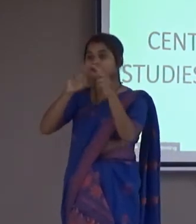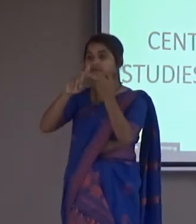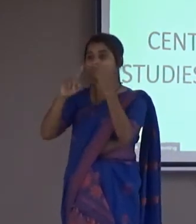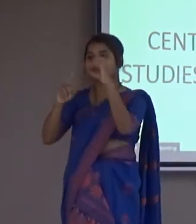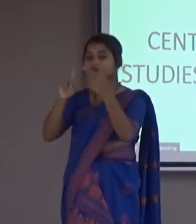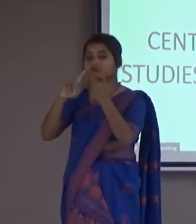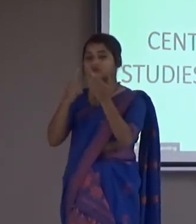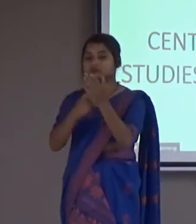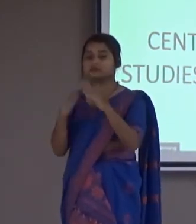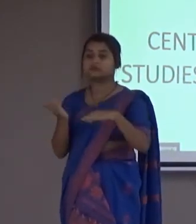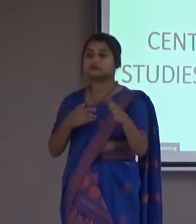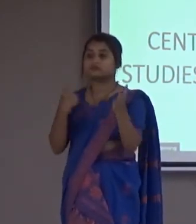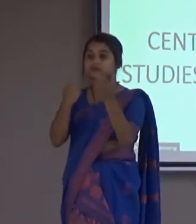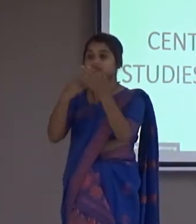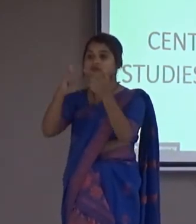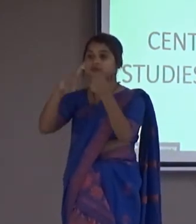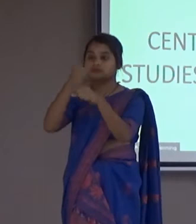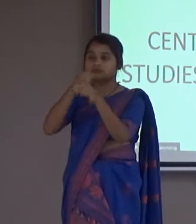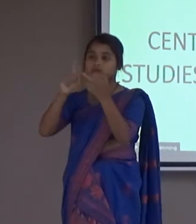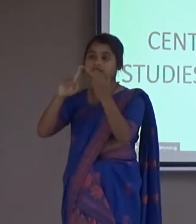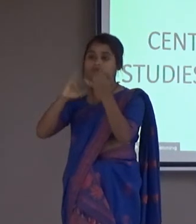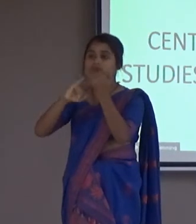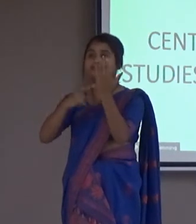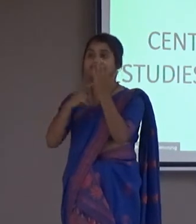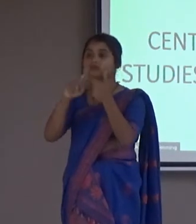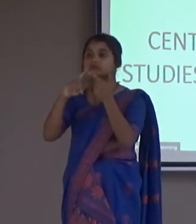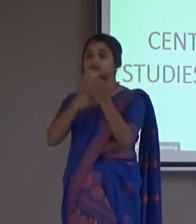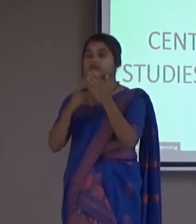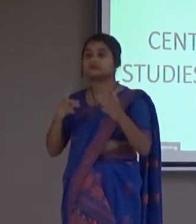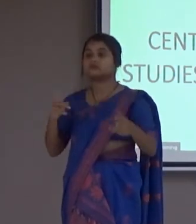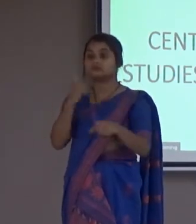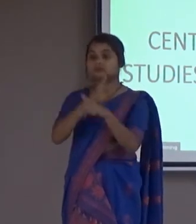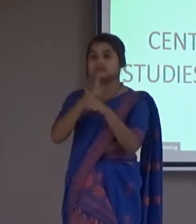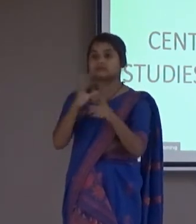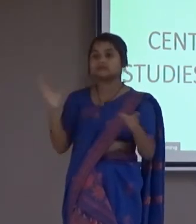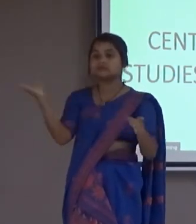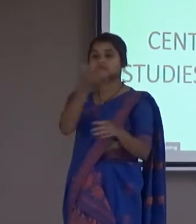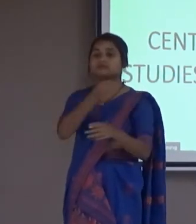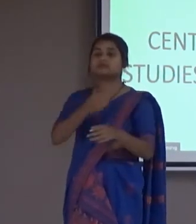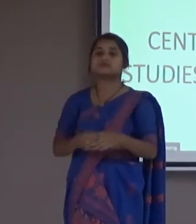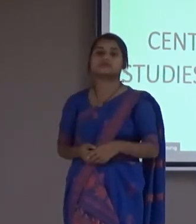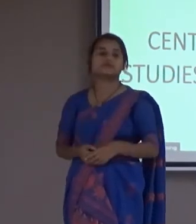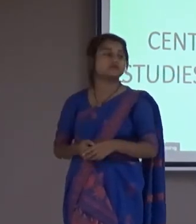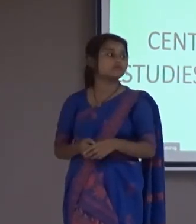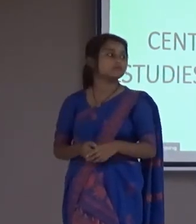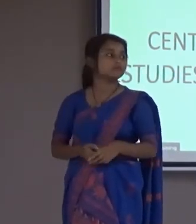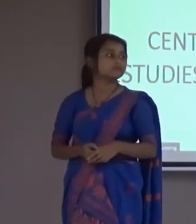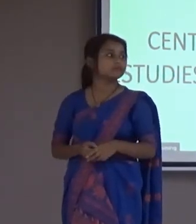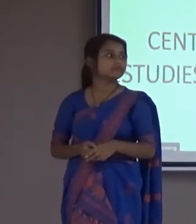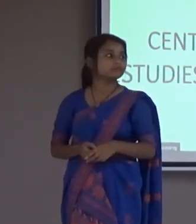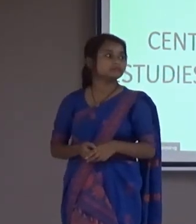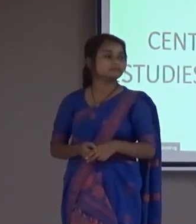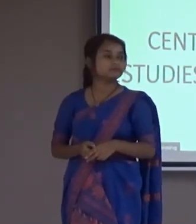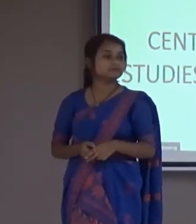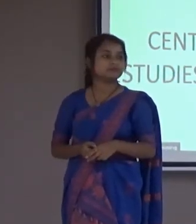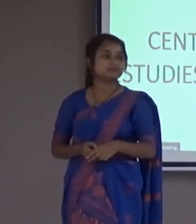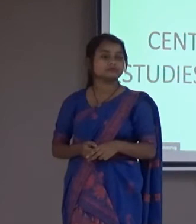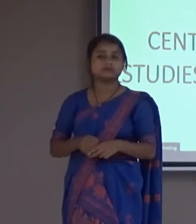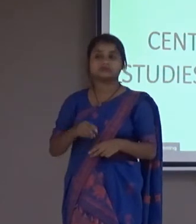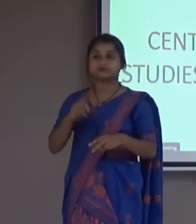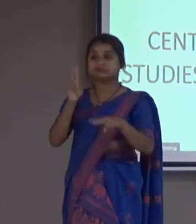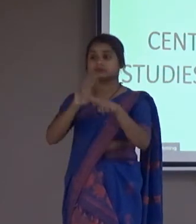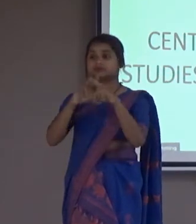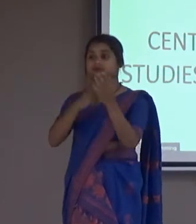Registrar General, our judicial officers, and all the faculty and my distinguished scholars from